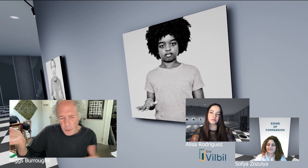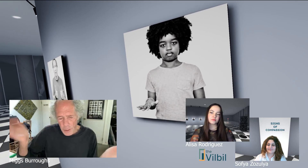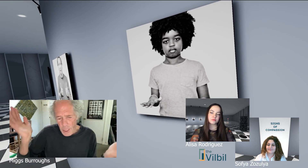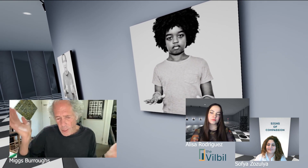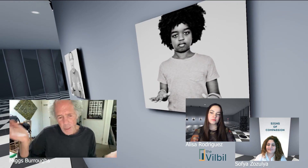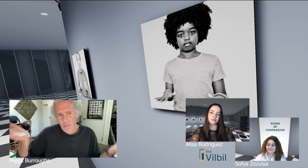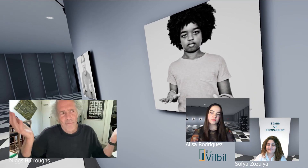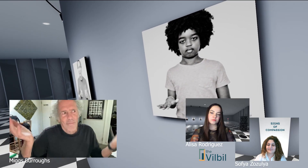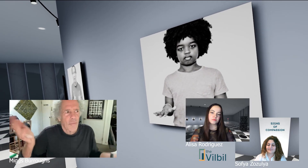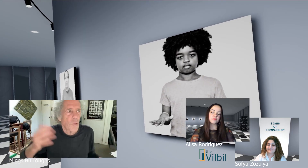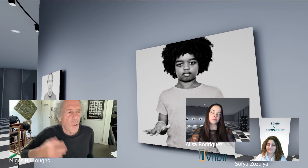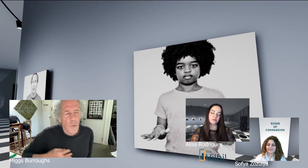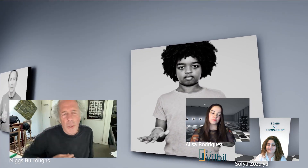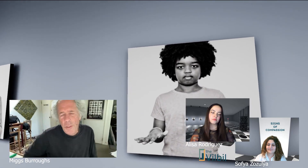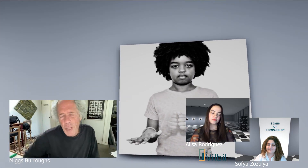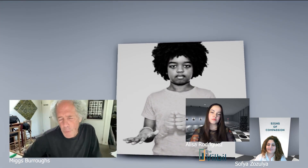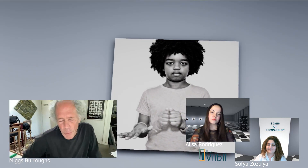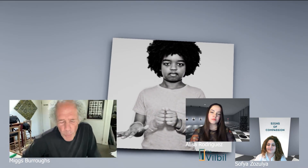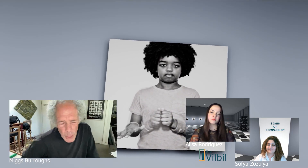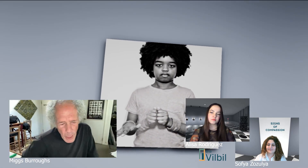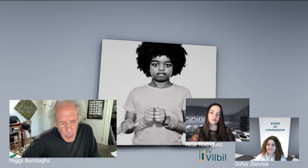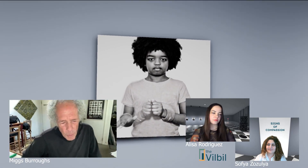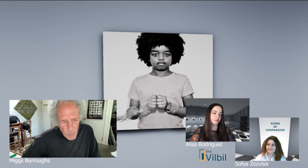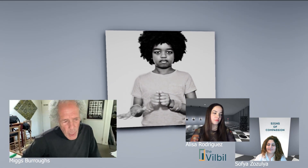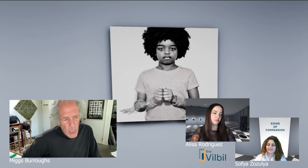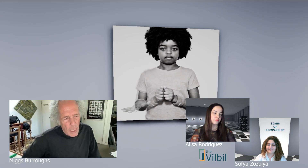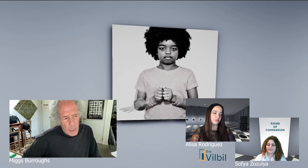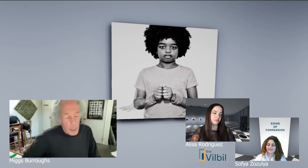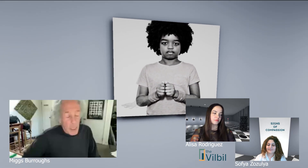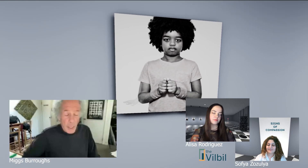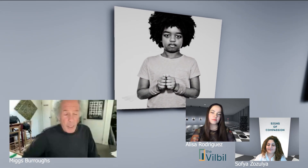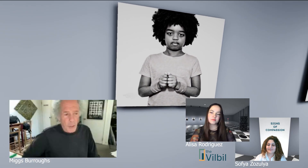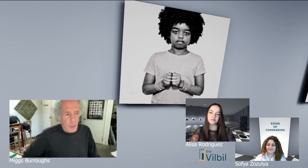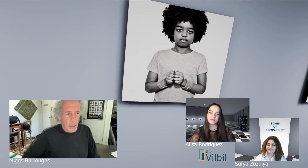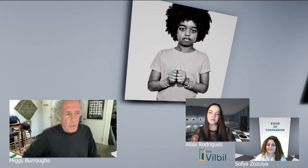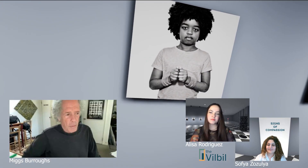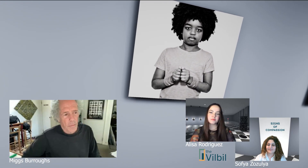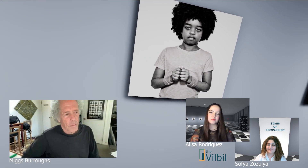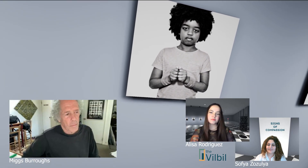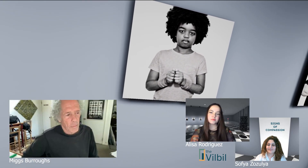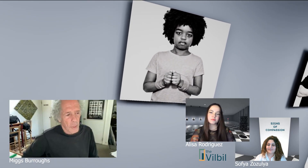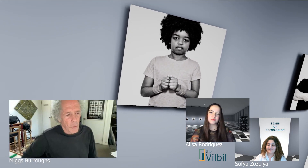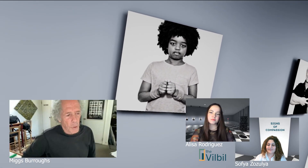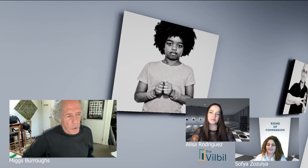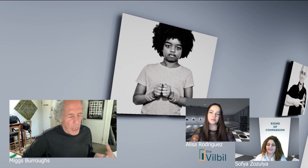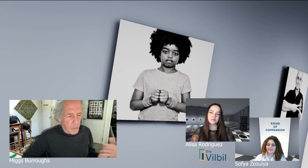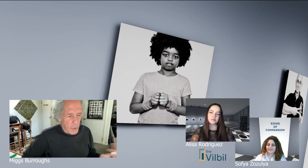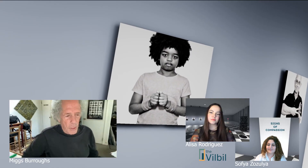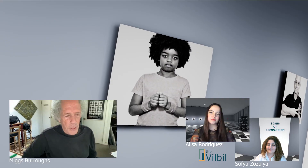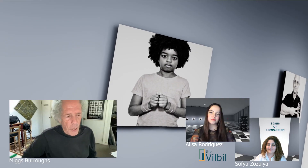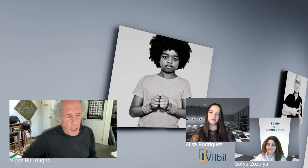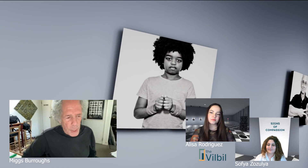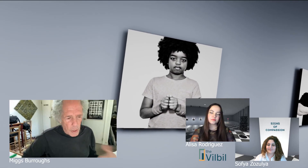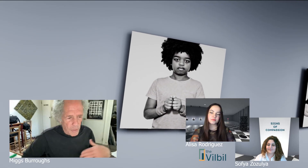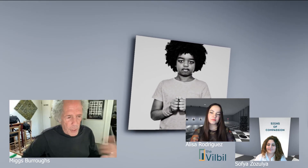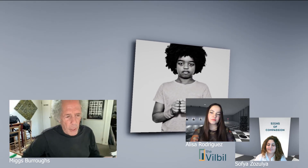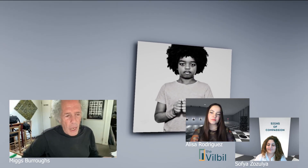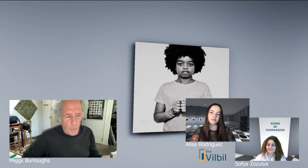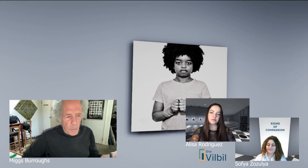longer. Who knows what could have happened. But yeah, then it turns out when I was drafted into the army to go to Vietnam, we're